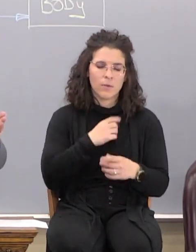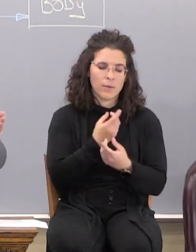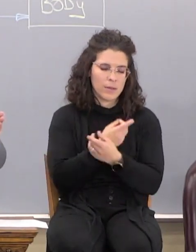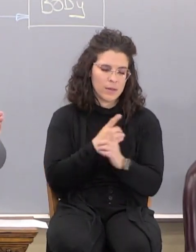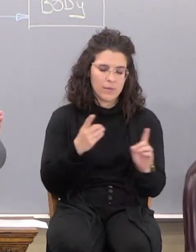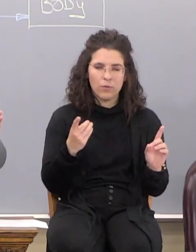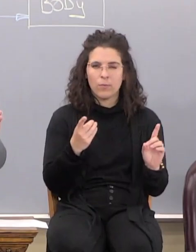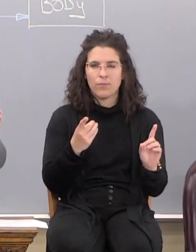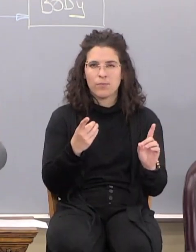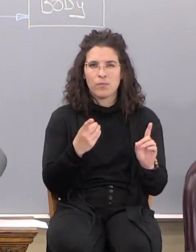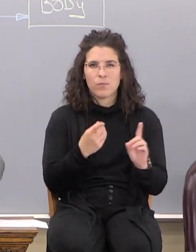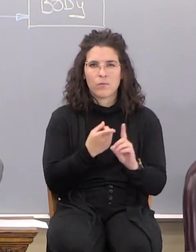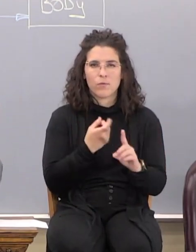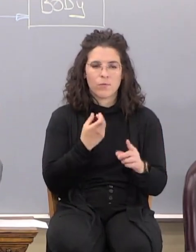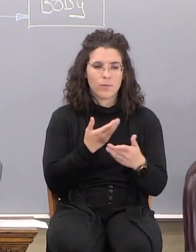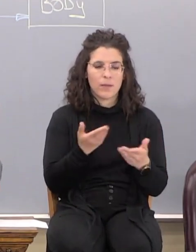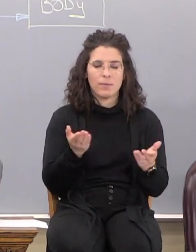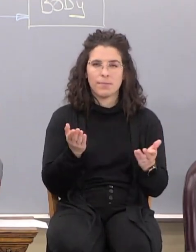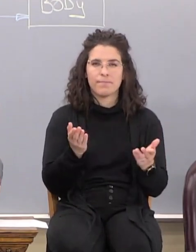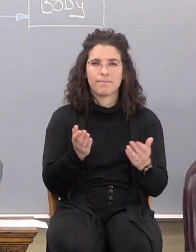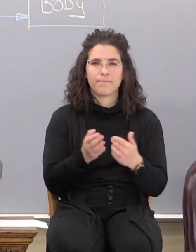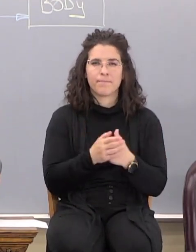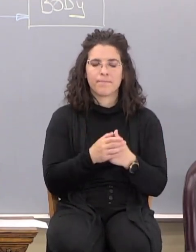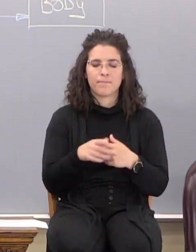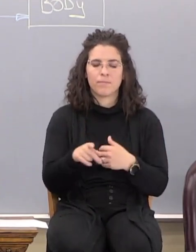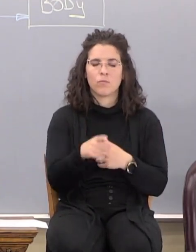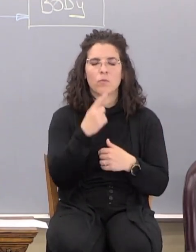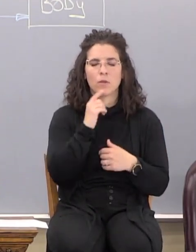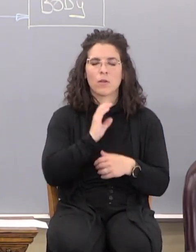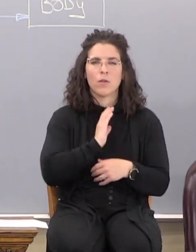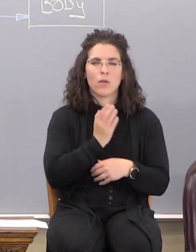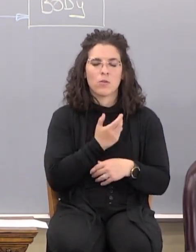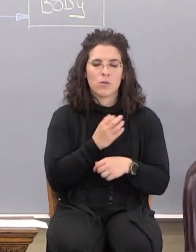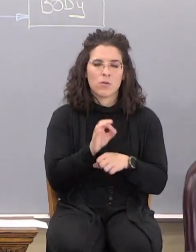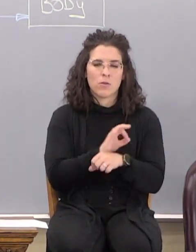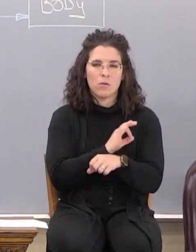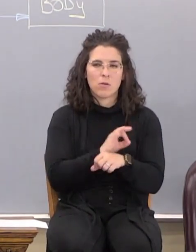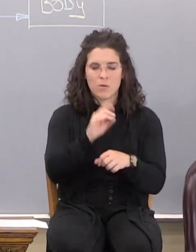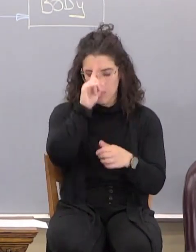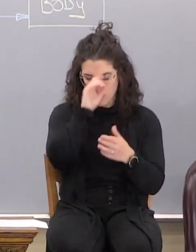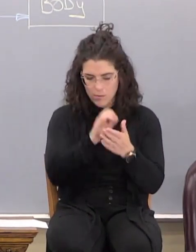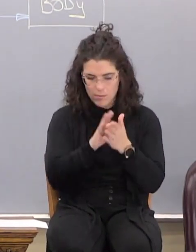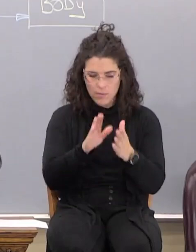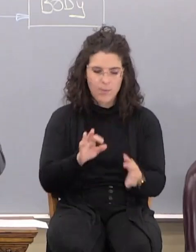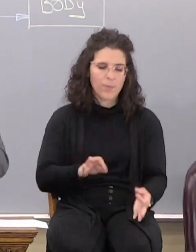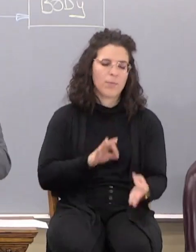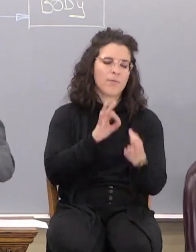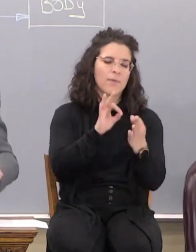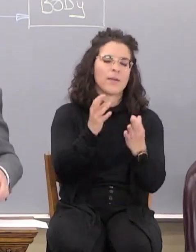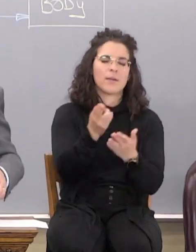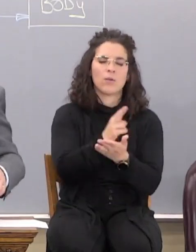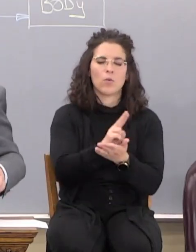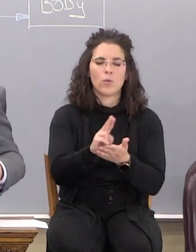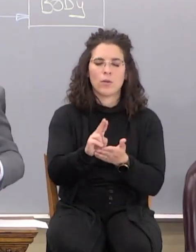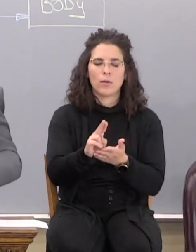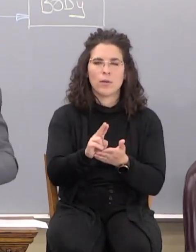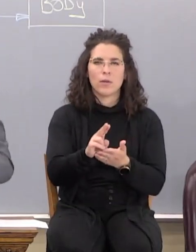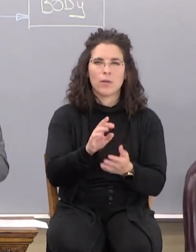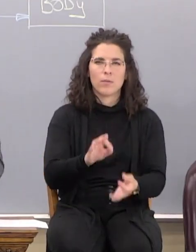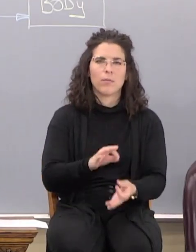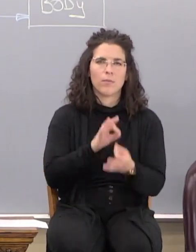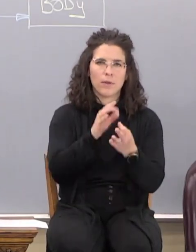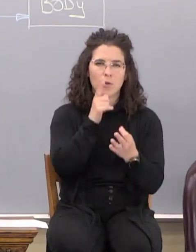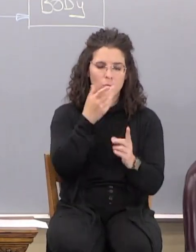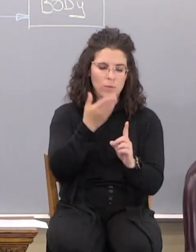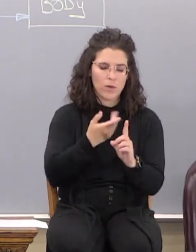delivered from those things. And Paul says that our function as believers, we're to be perfecting holiness. We're to be perfecting